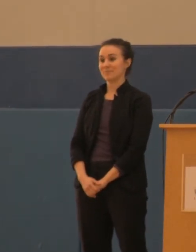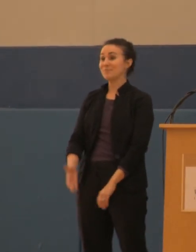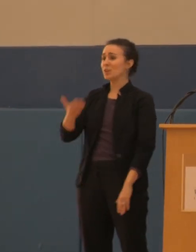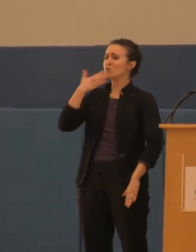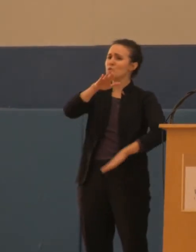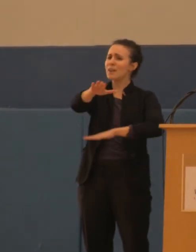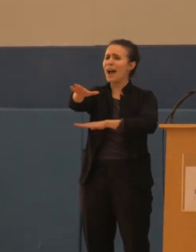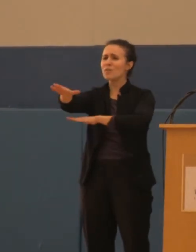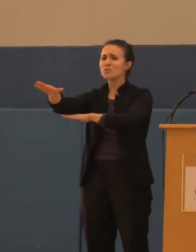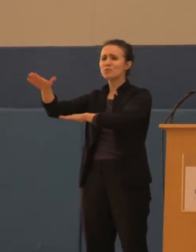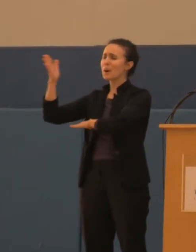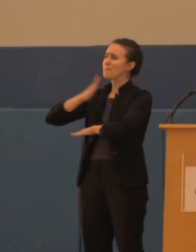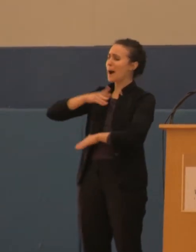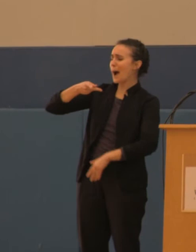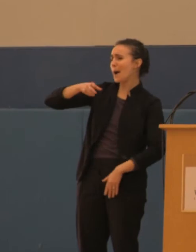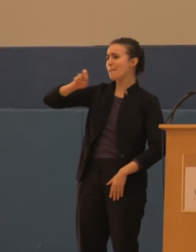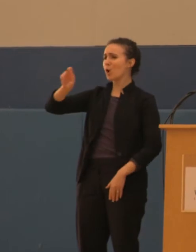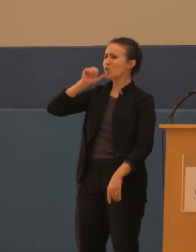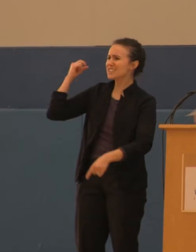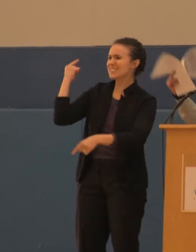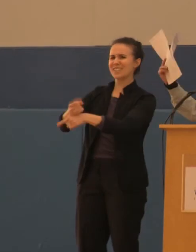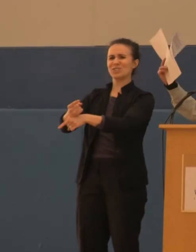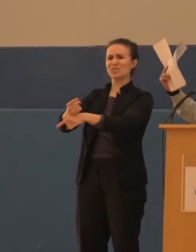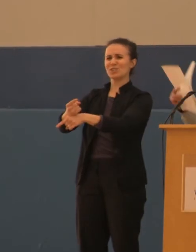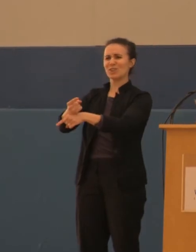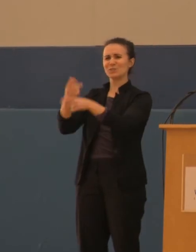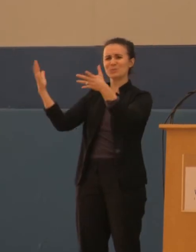Good afternoon, my persisters.